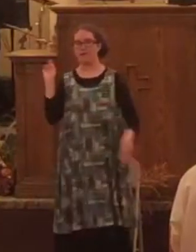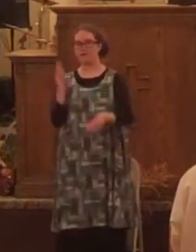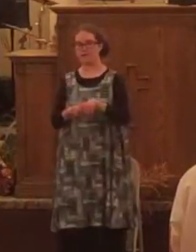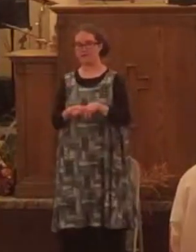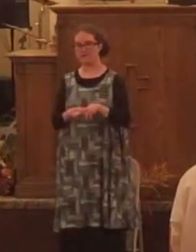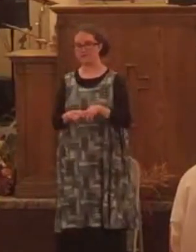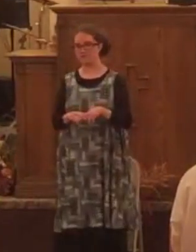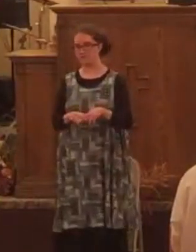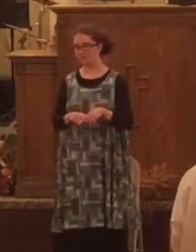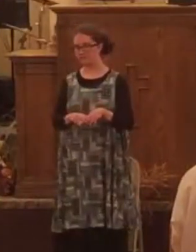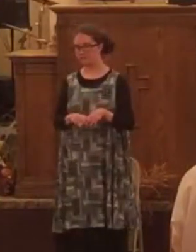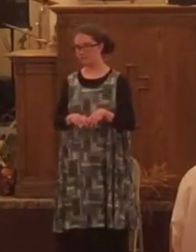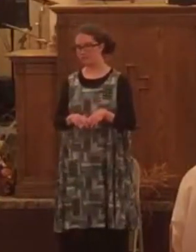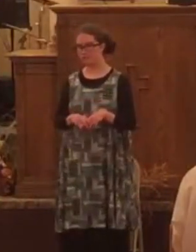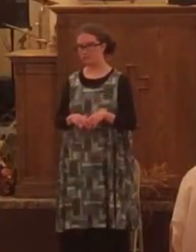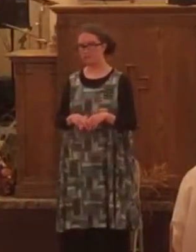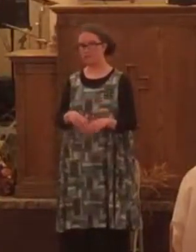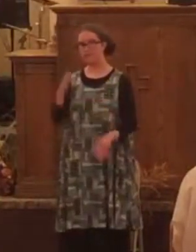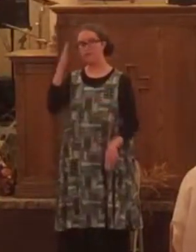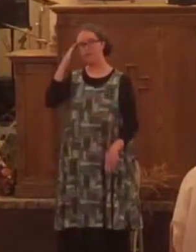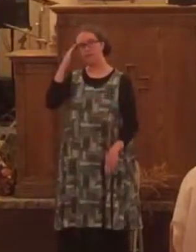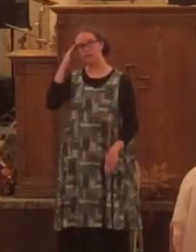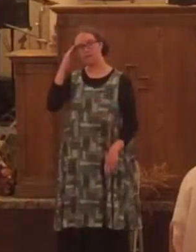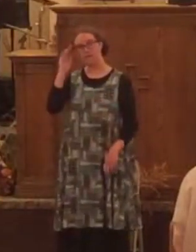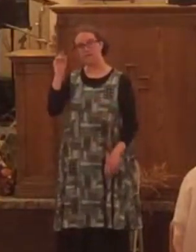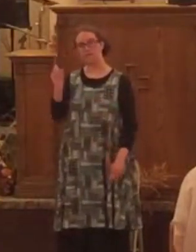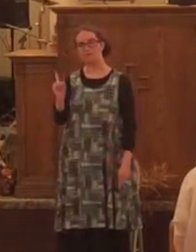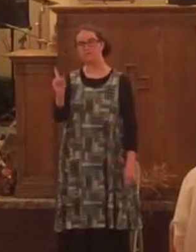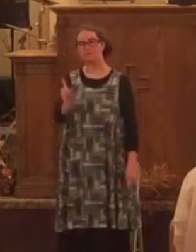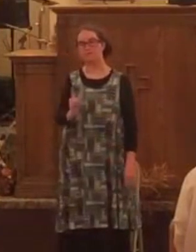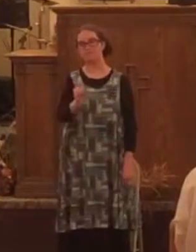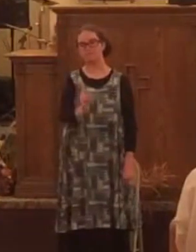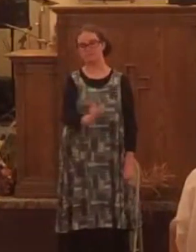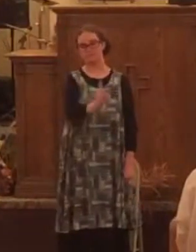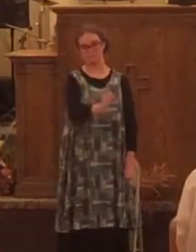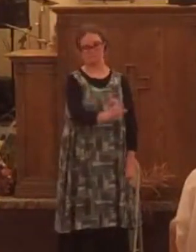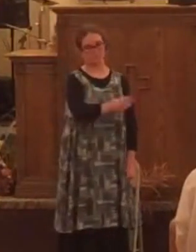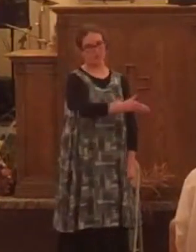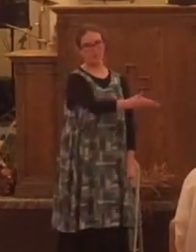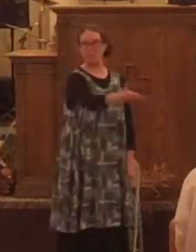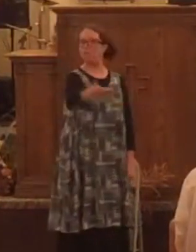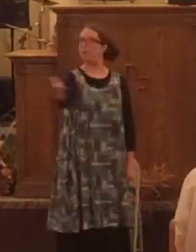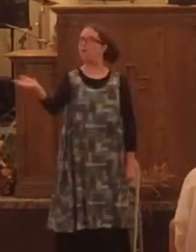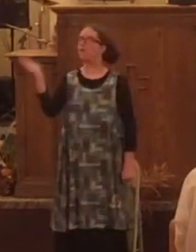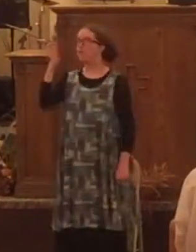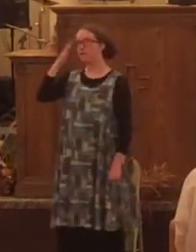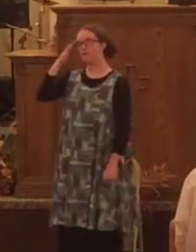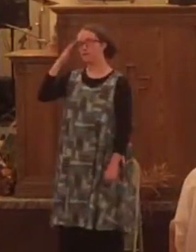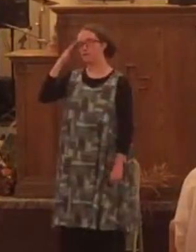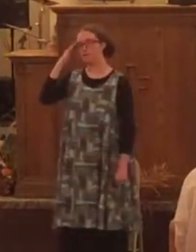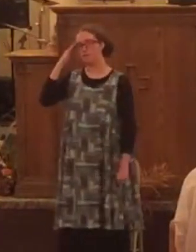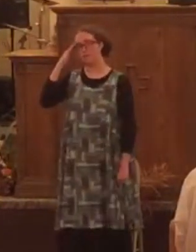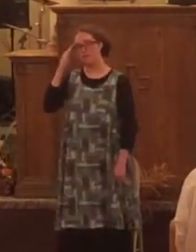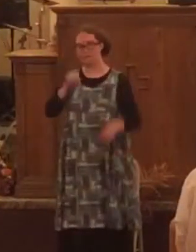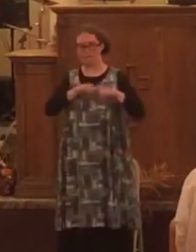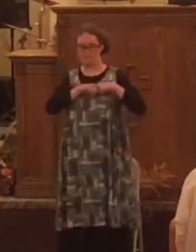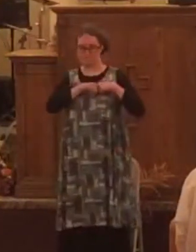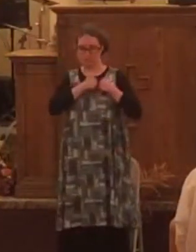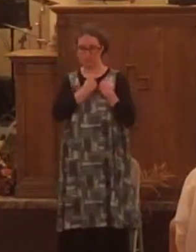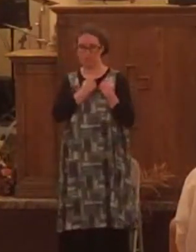down and we can meditate on things gone by. Right, right. Every one of us can meditate on things that broke our